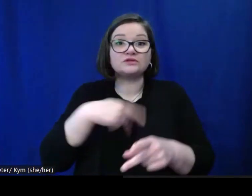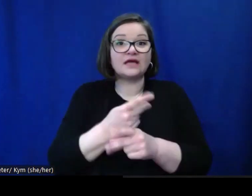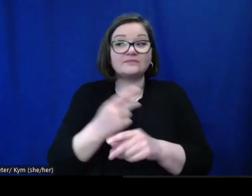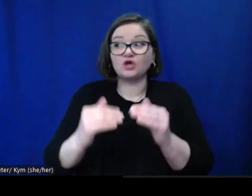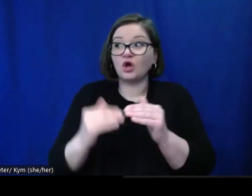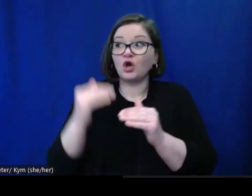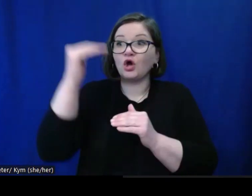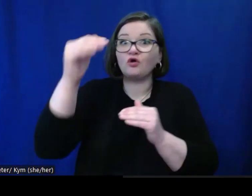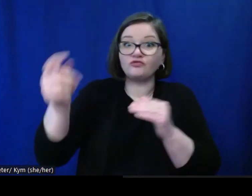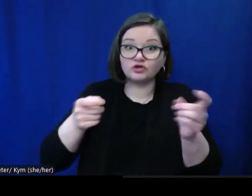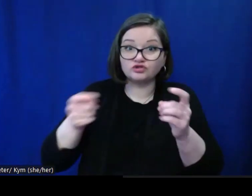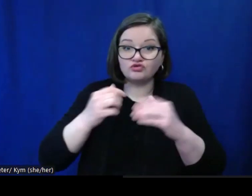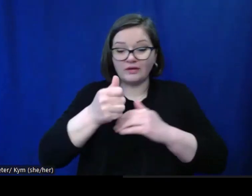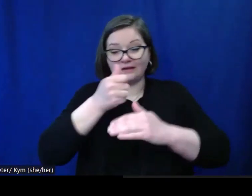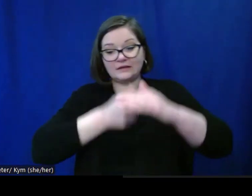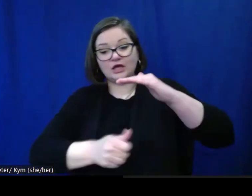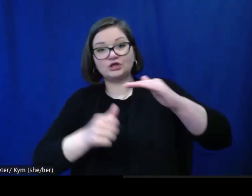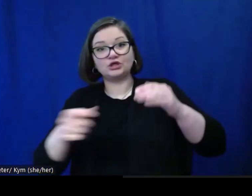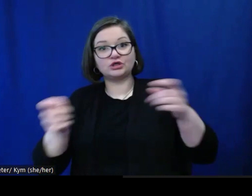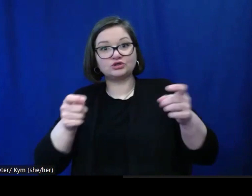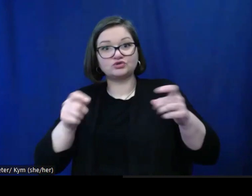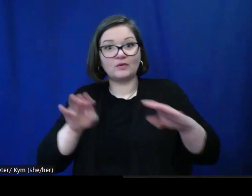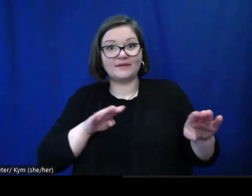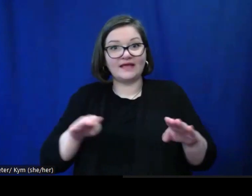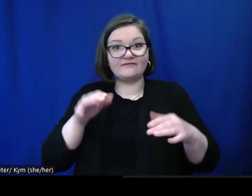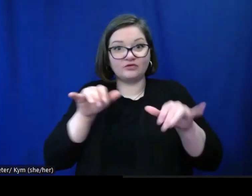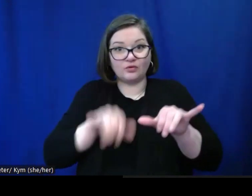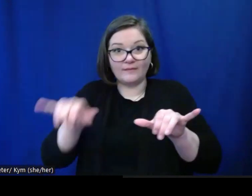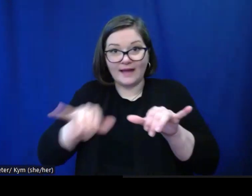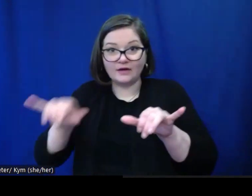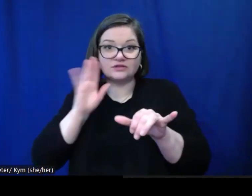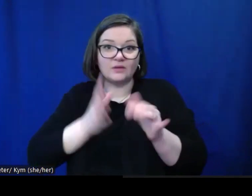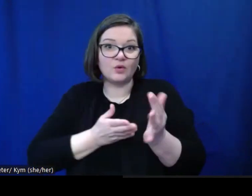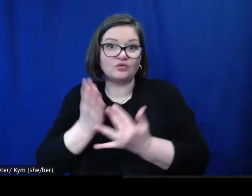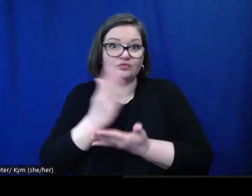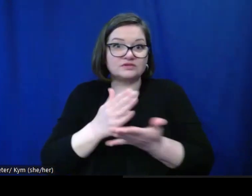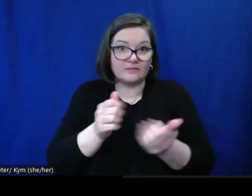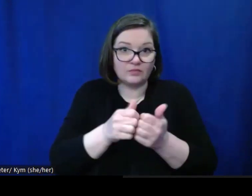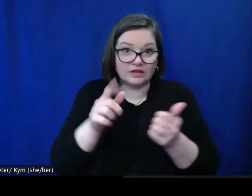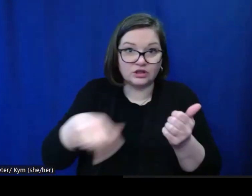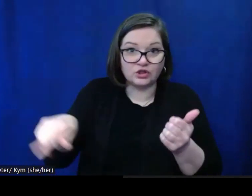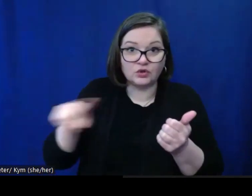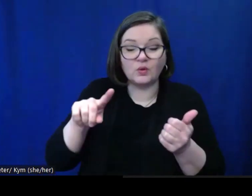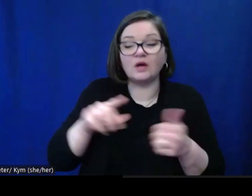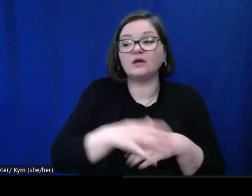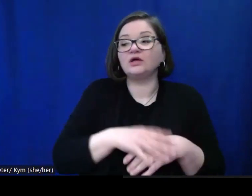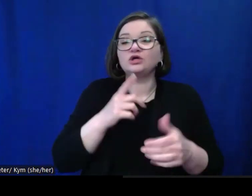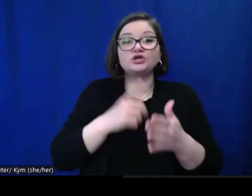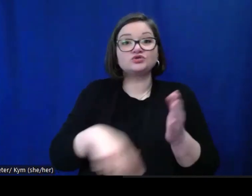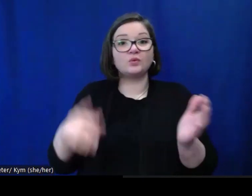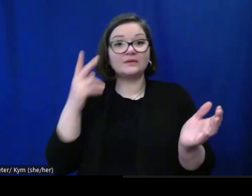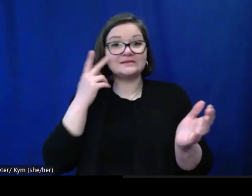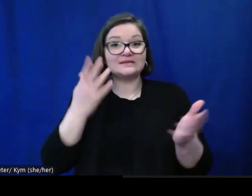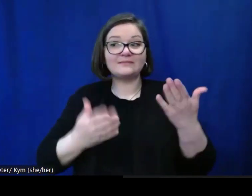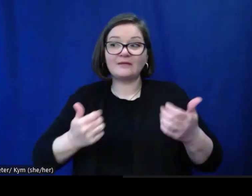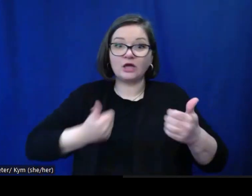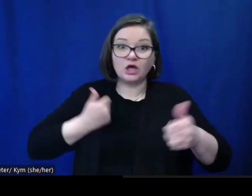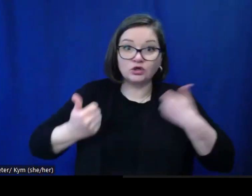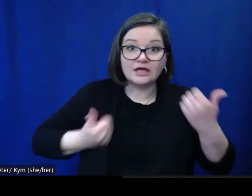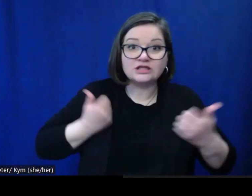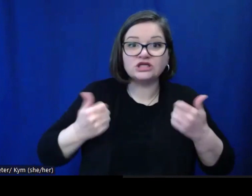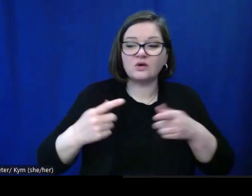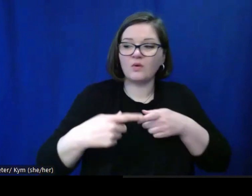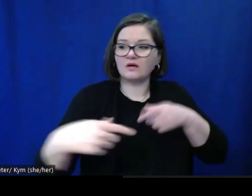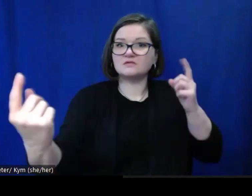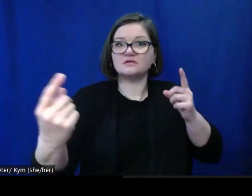under-controlled behavioral patterns. And I'll just go over a few with y'all. So what we see would be maybe aggressive or